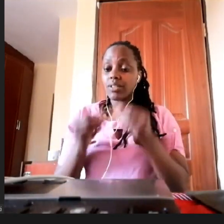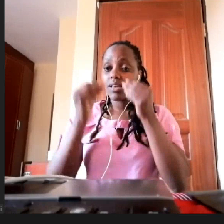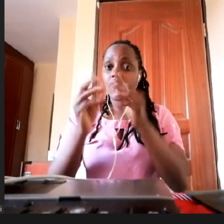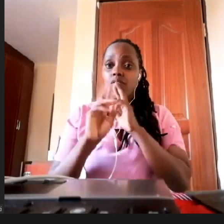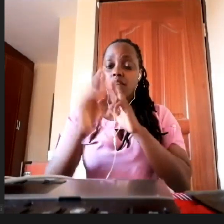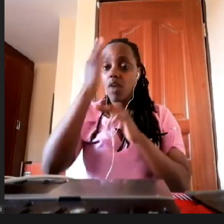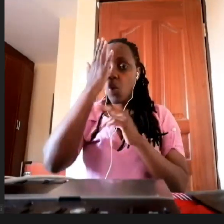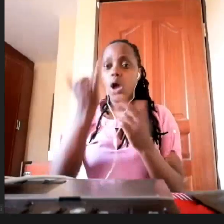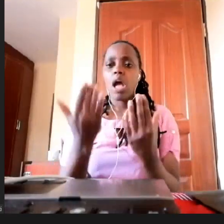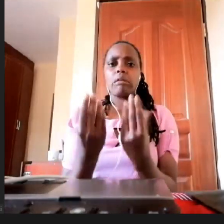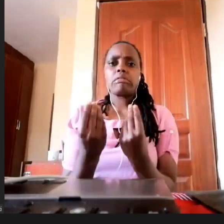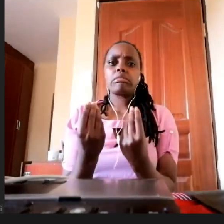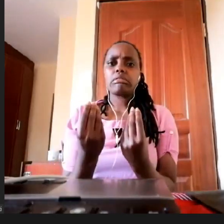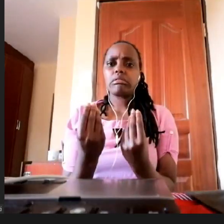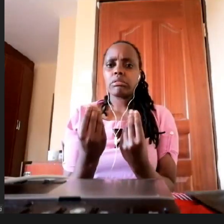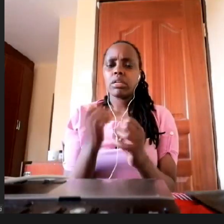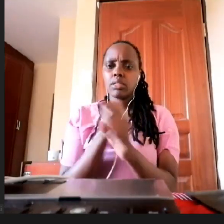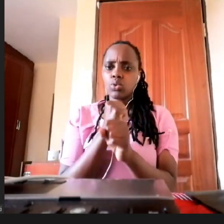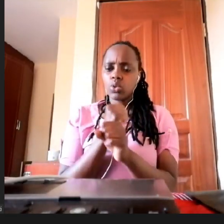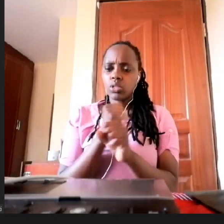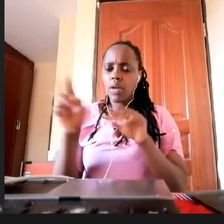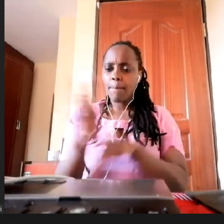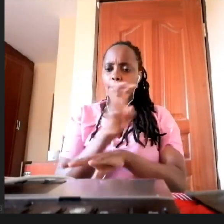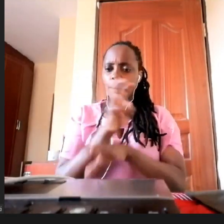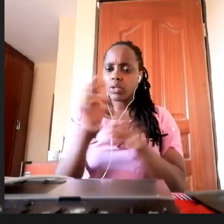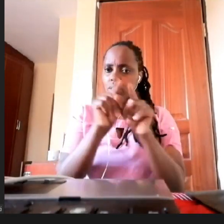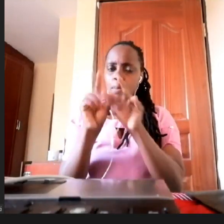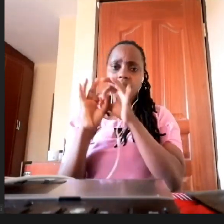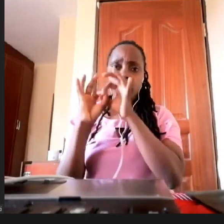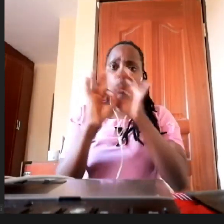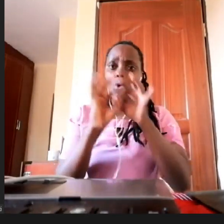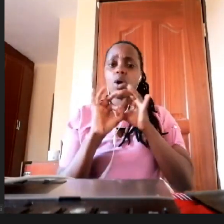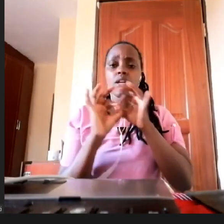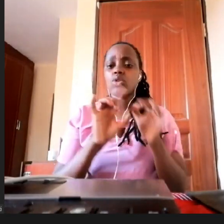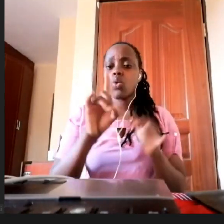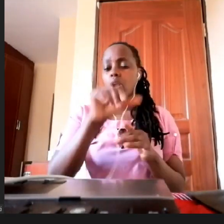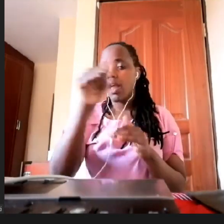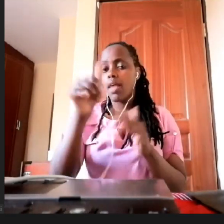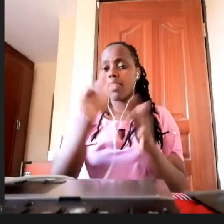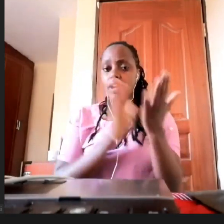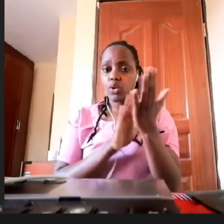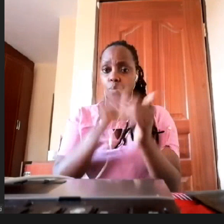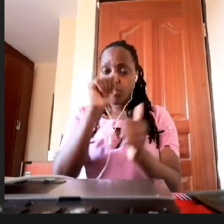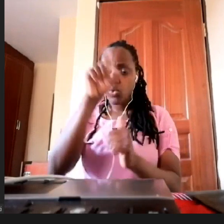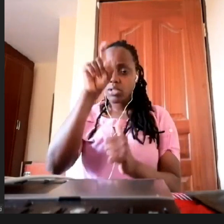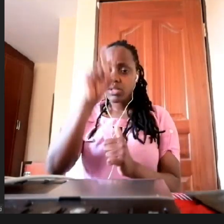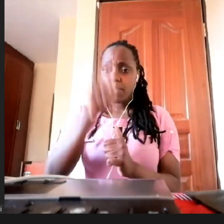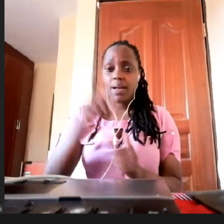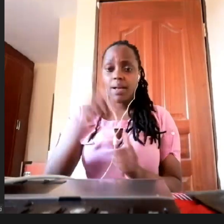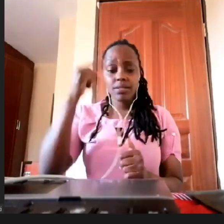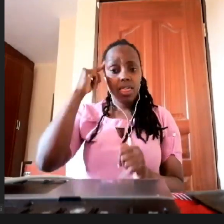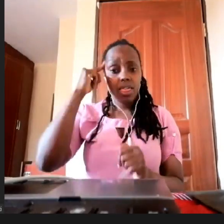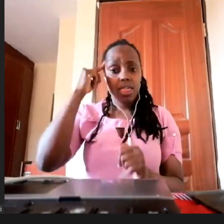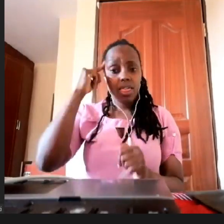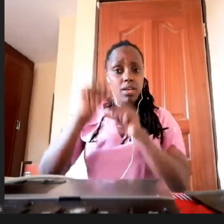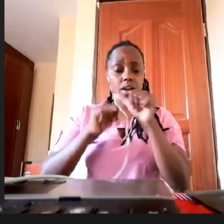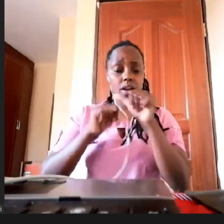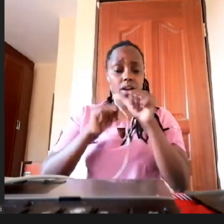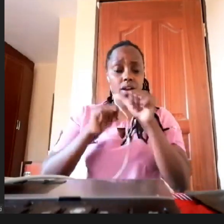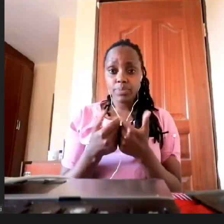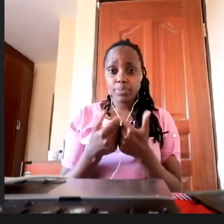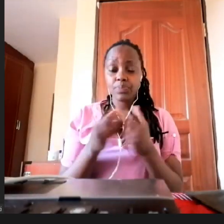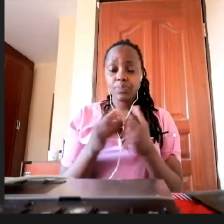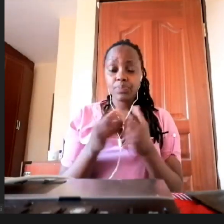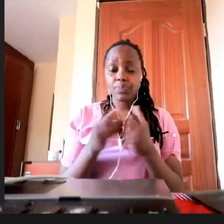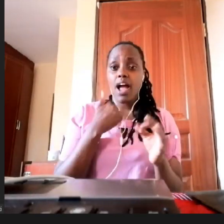much easier to do the monitoring as a coalition. And this is one of the other recommendations that we need to think about. So if we have a coalition